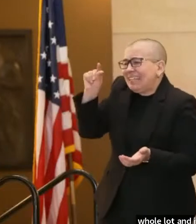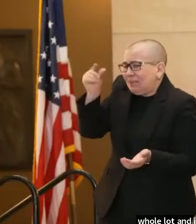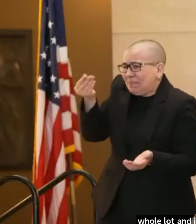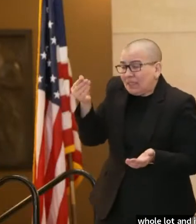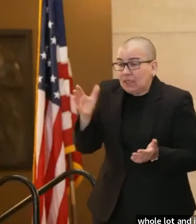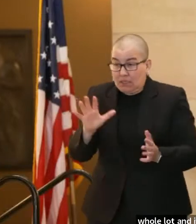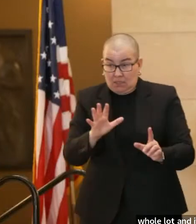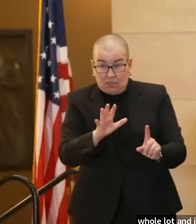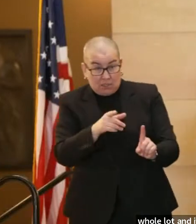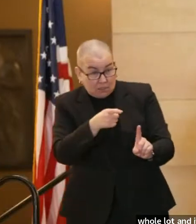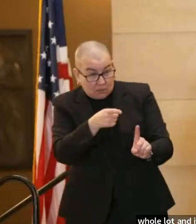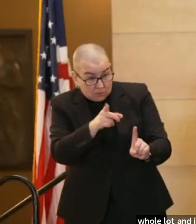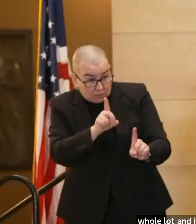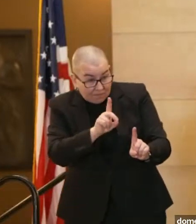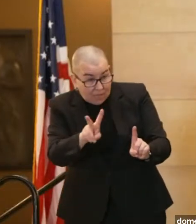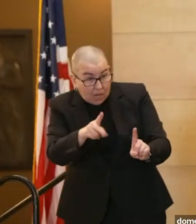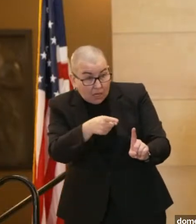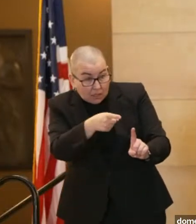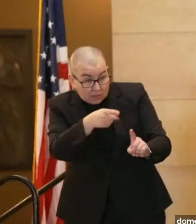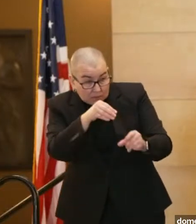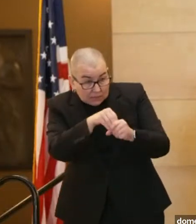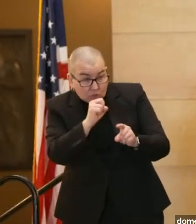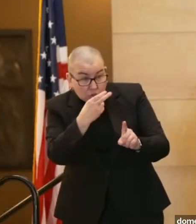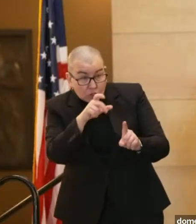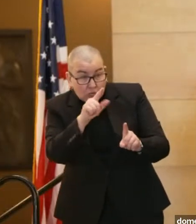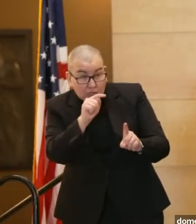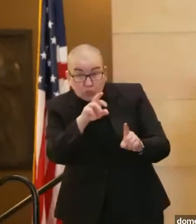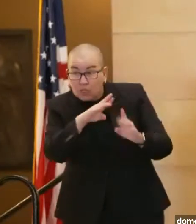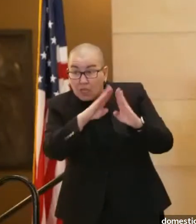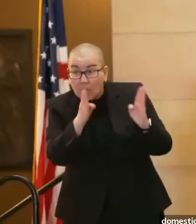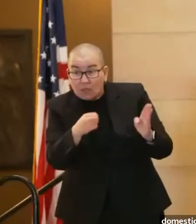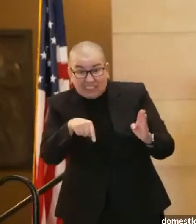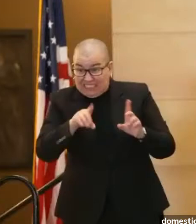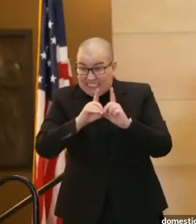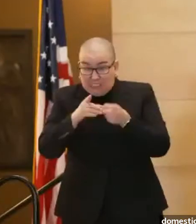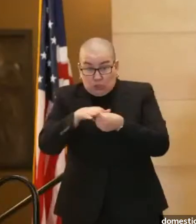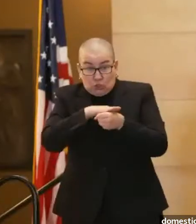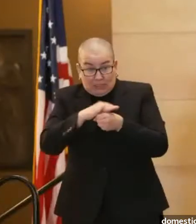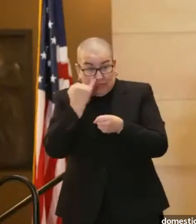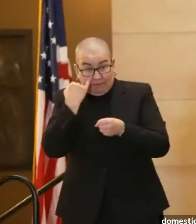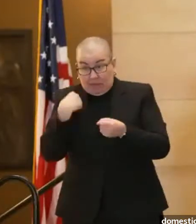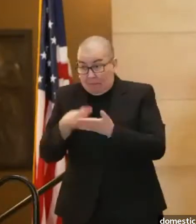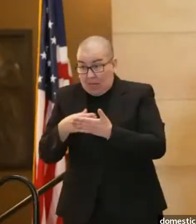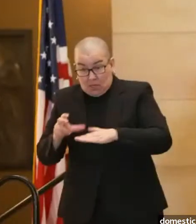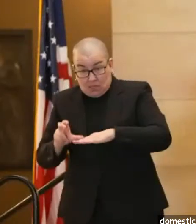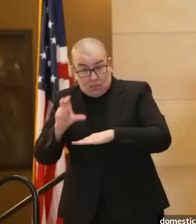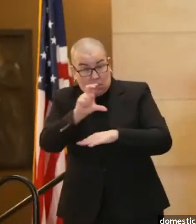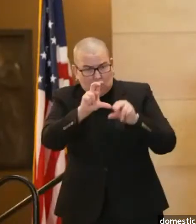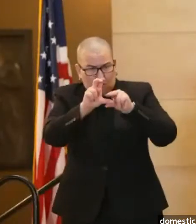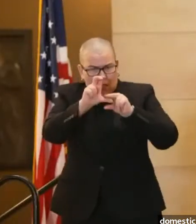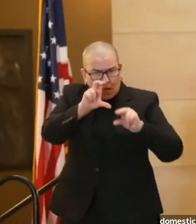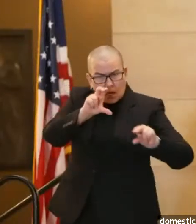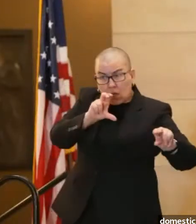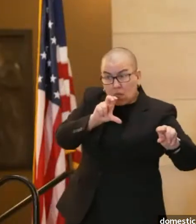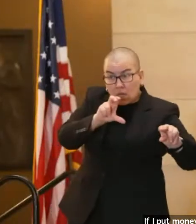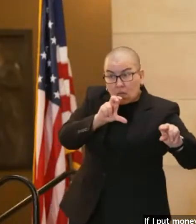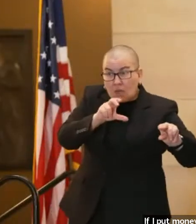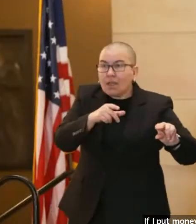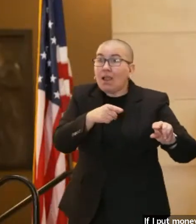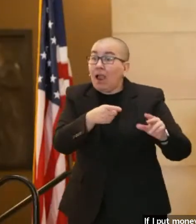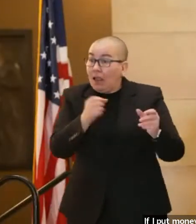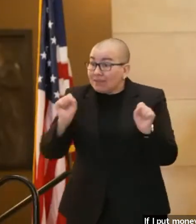violence shelter in your district. If I put money to that, that's less money for your shelter. That's how I'm talking about this. Because